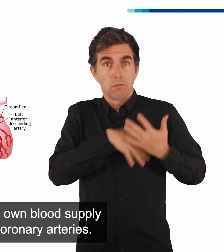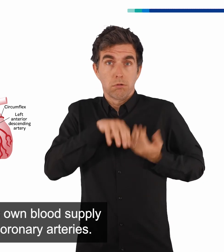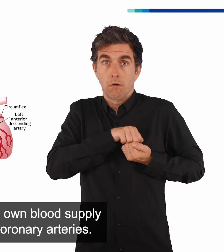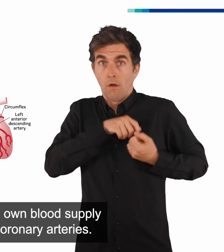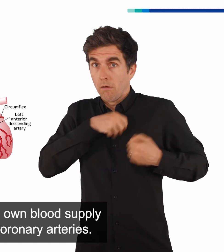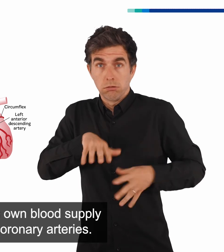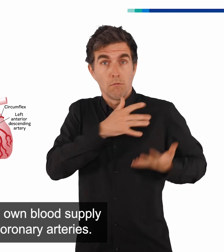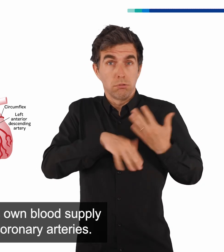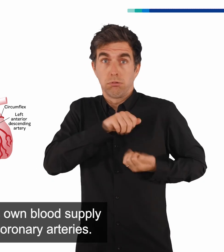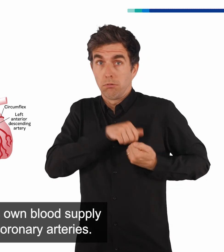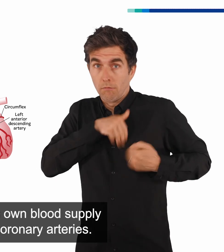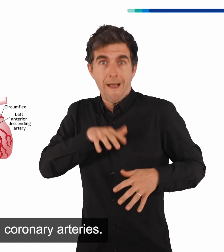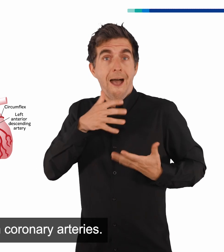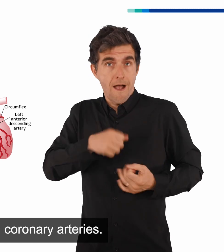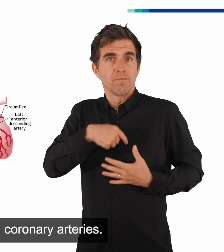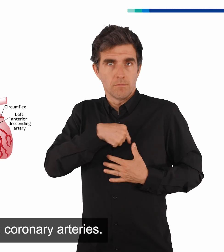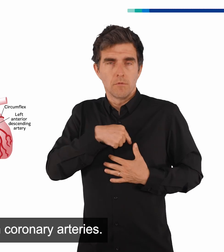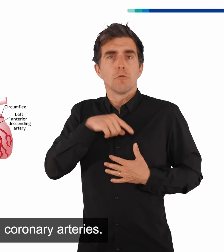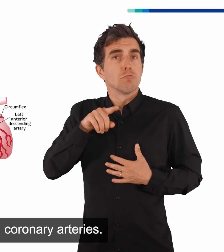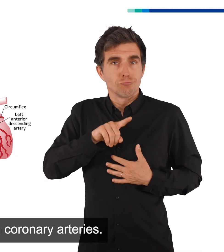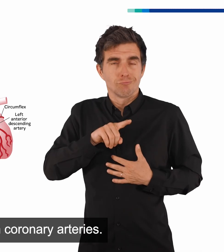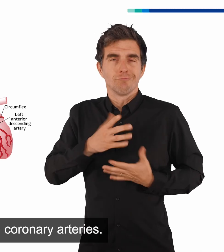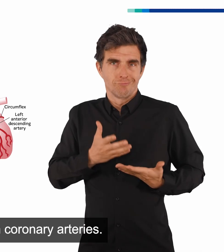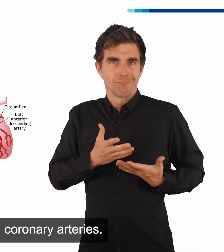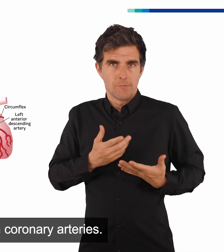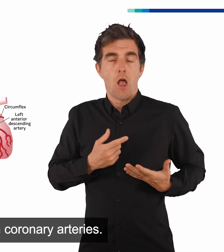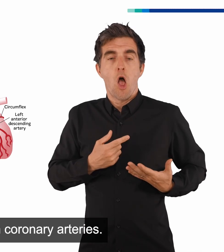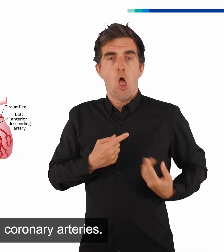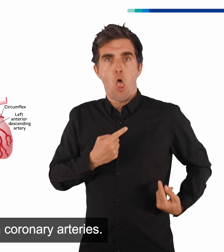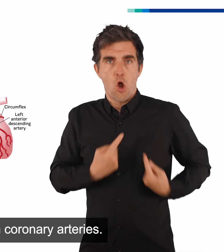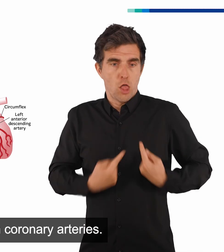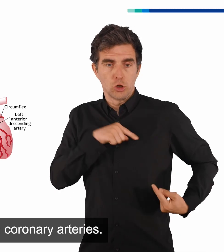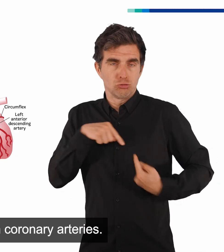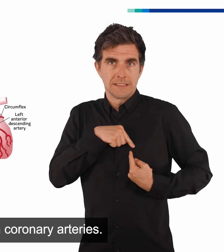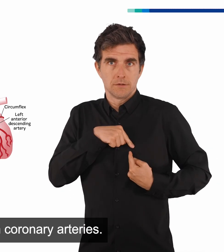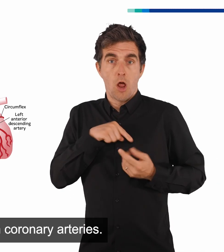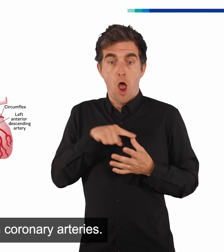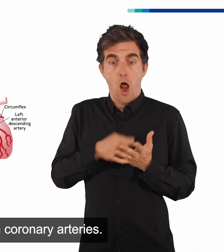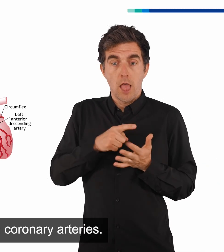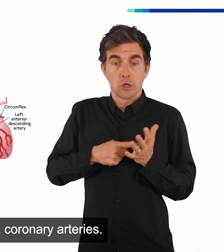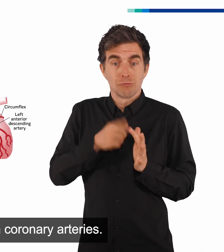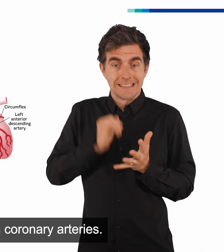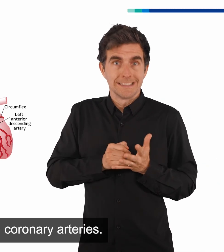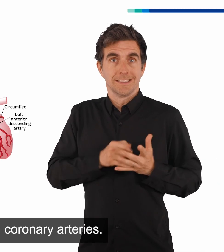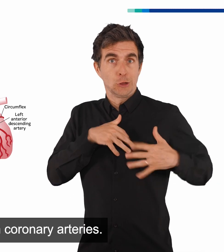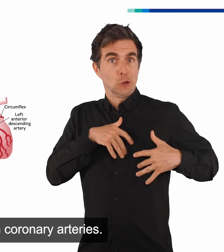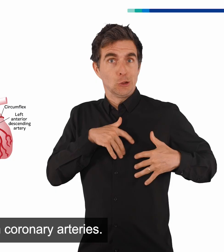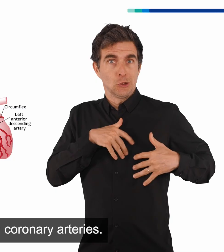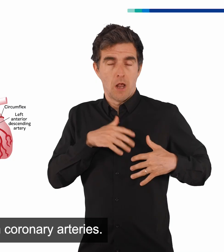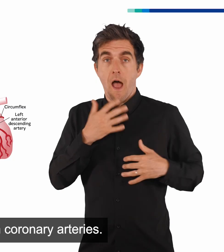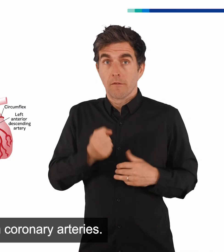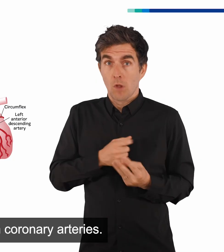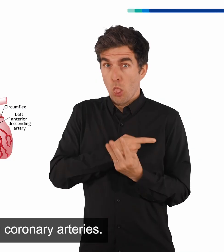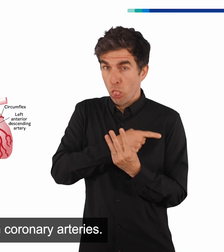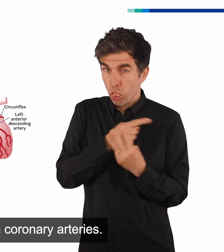arteries. Left anterior descending, LAD, which supplies blood to the left side of the heart.